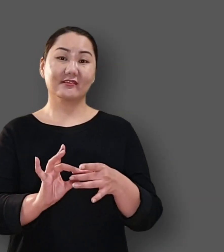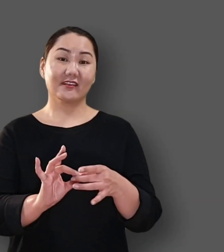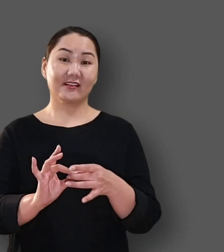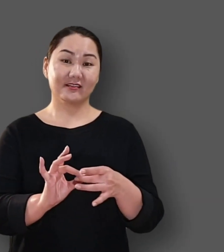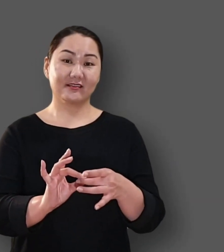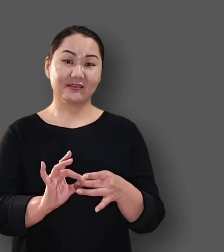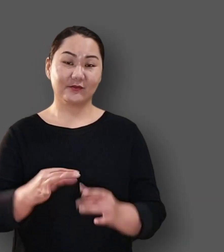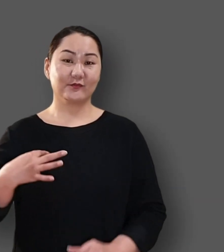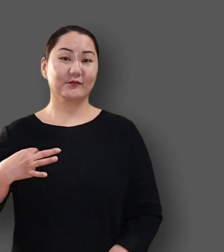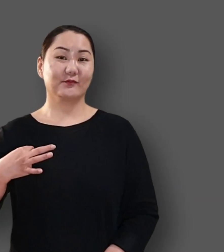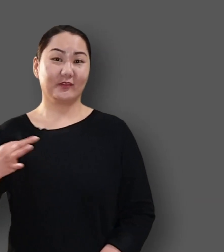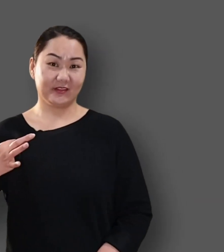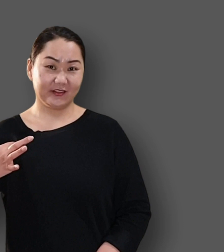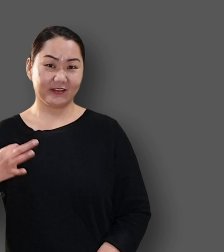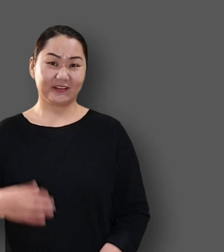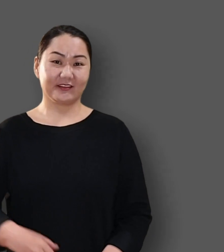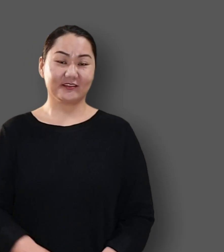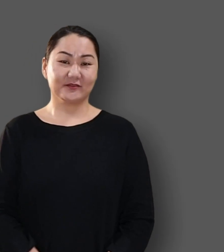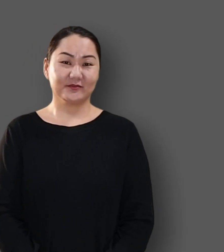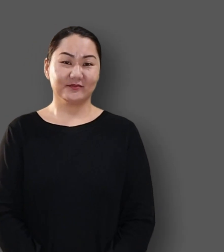Relational volunteering.